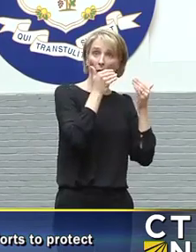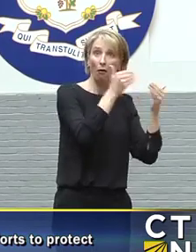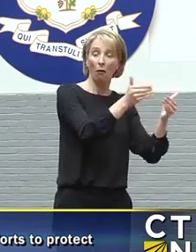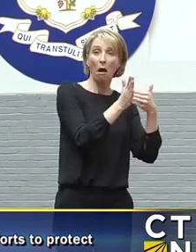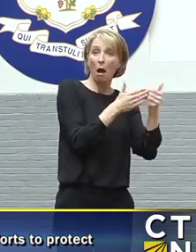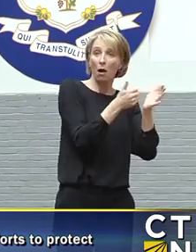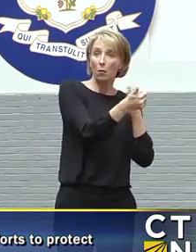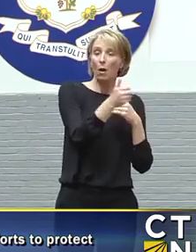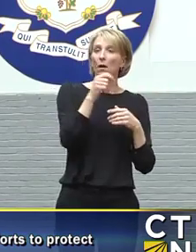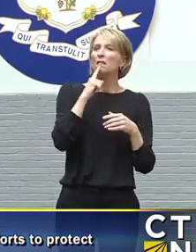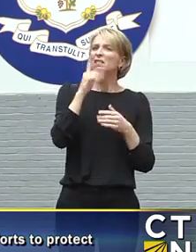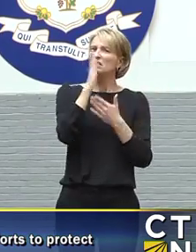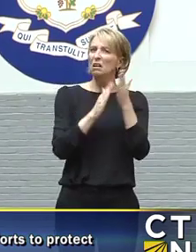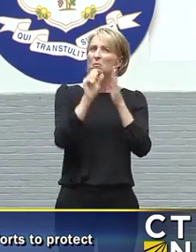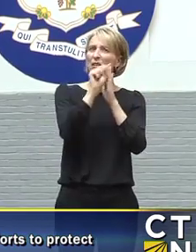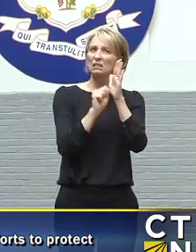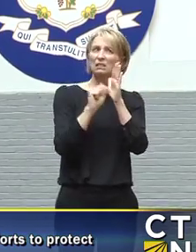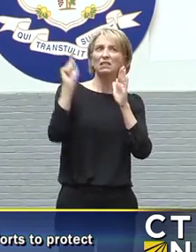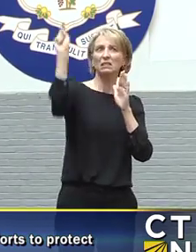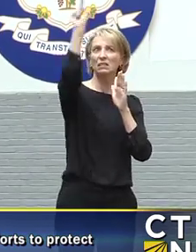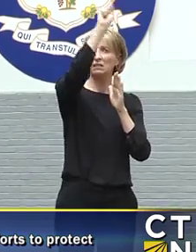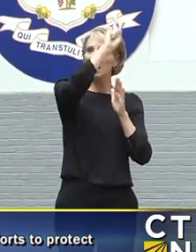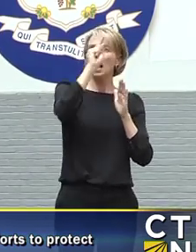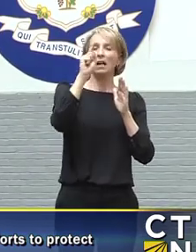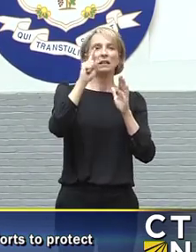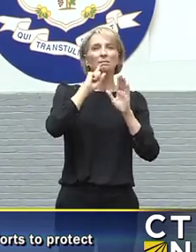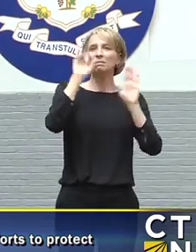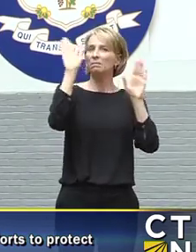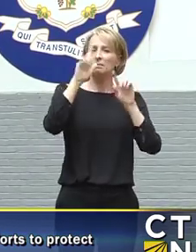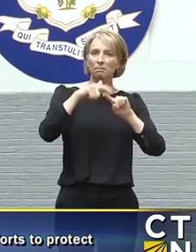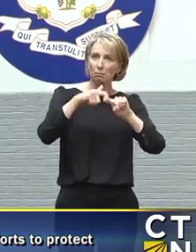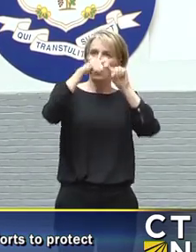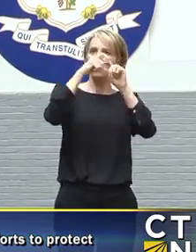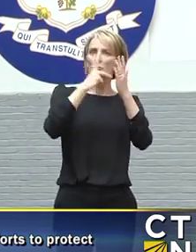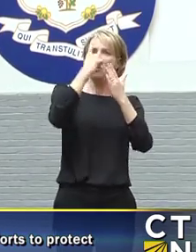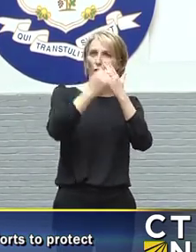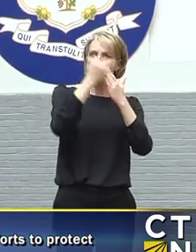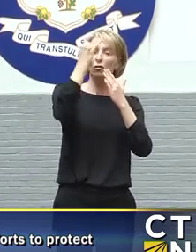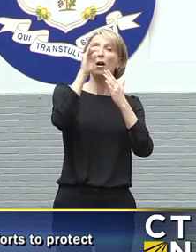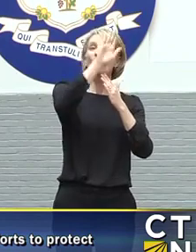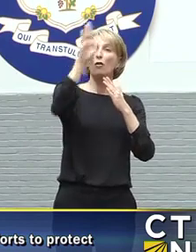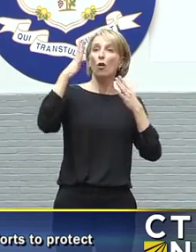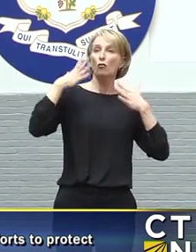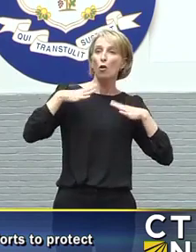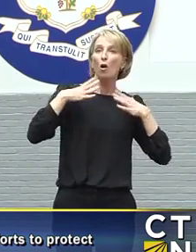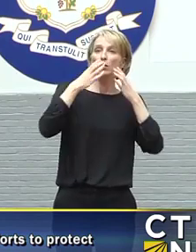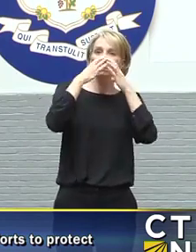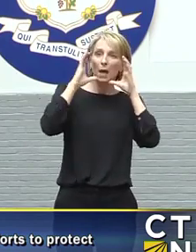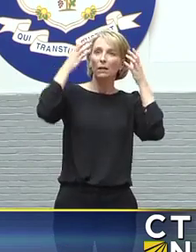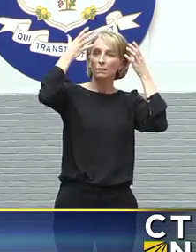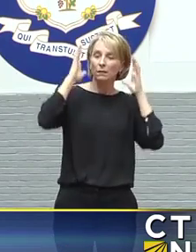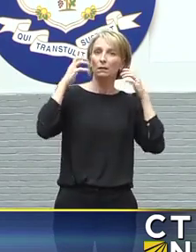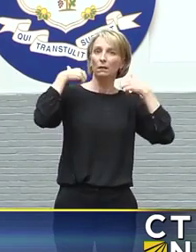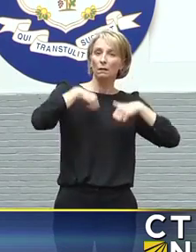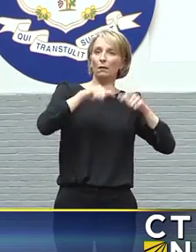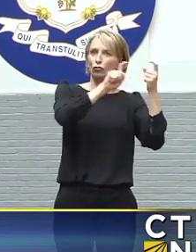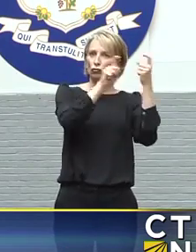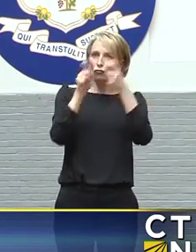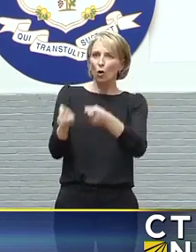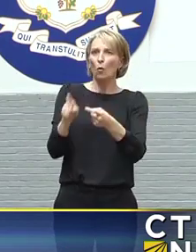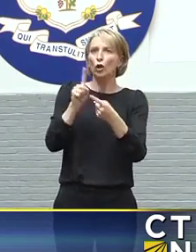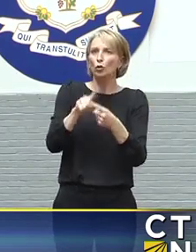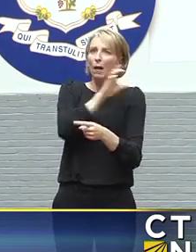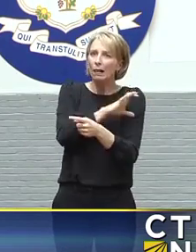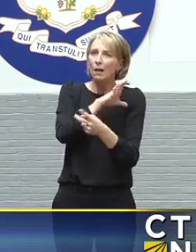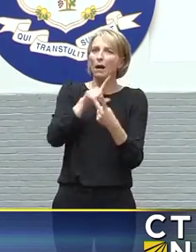and the construction companies are being urged to donate their masks and protective equipment to hospitals and clinics that are doing this testing.